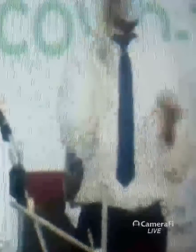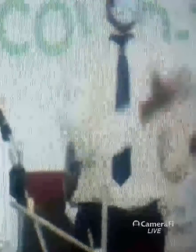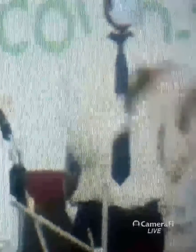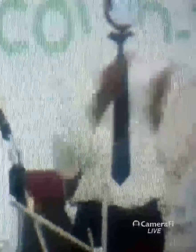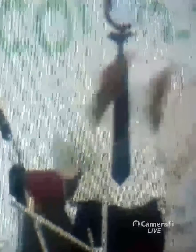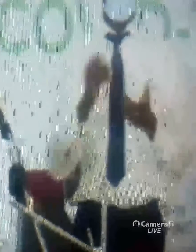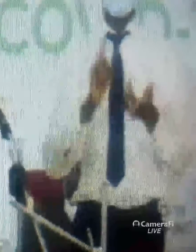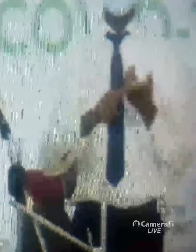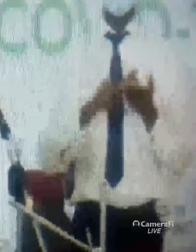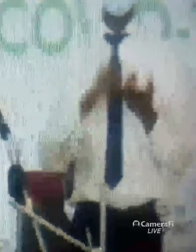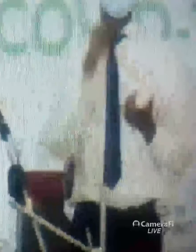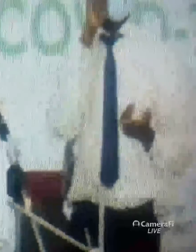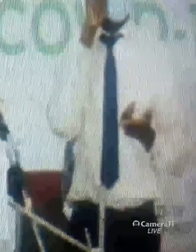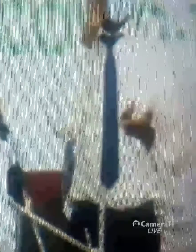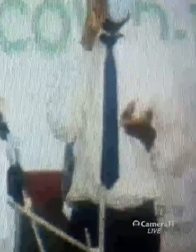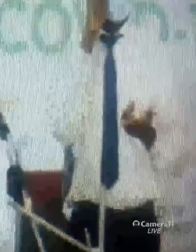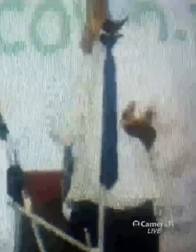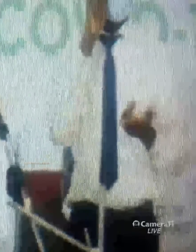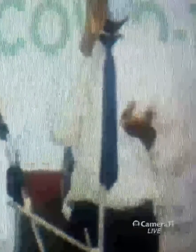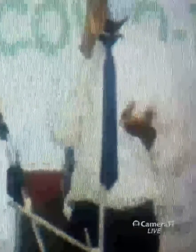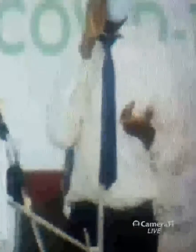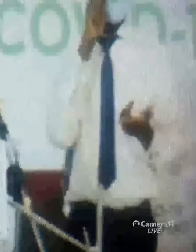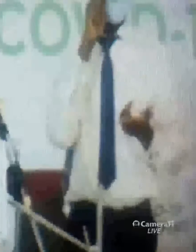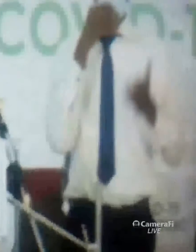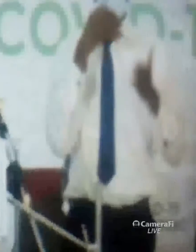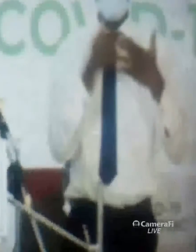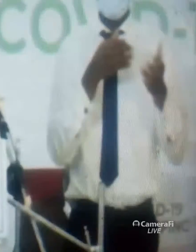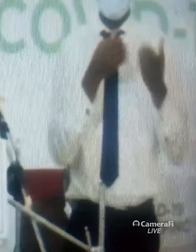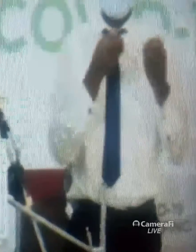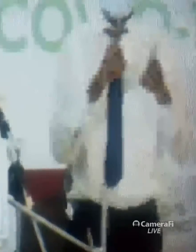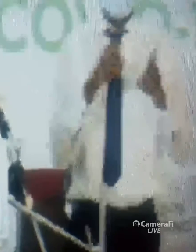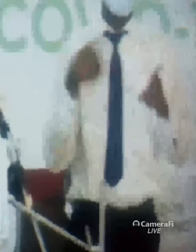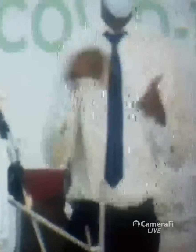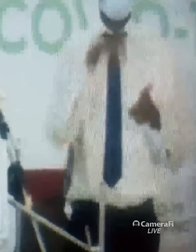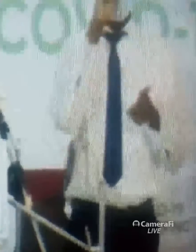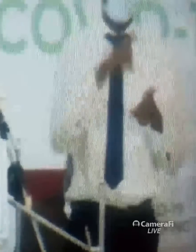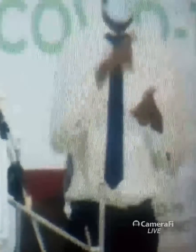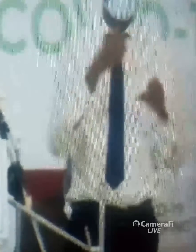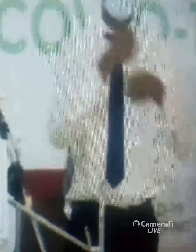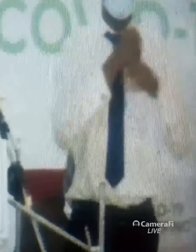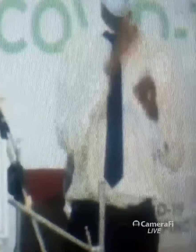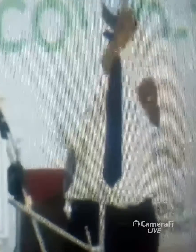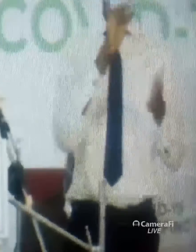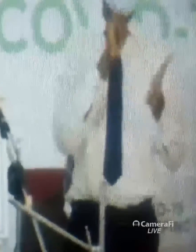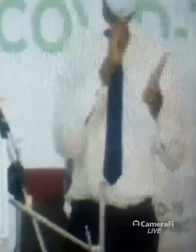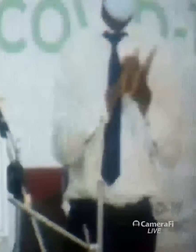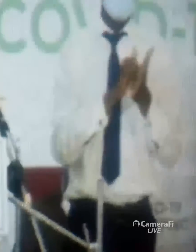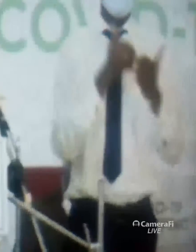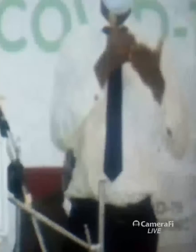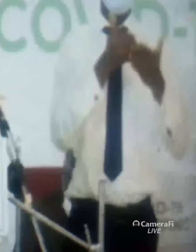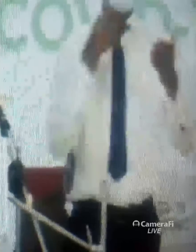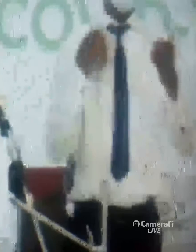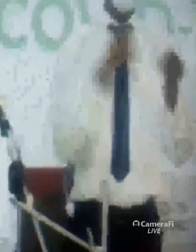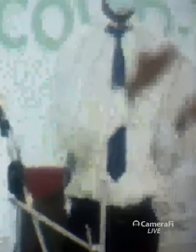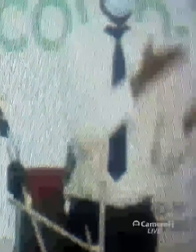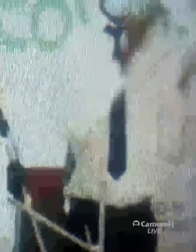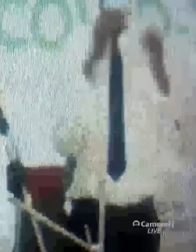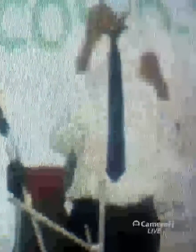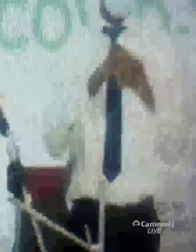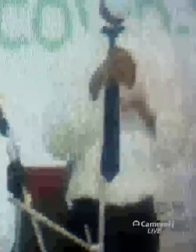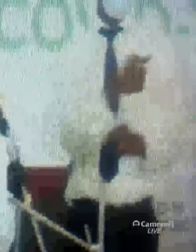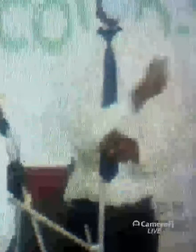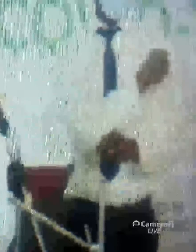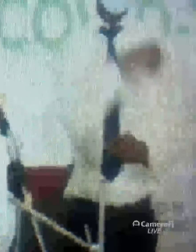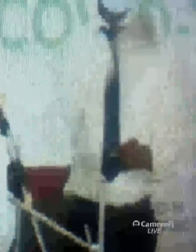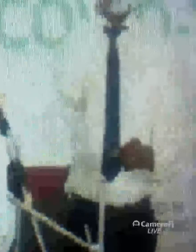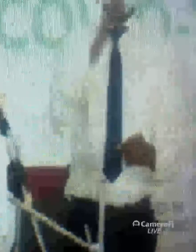have stringent regulatory agencies that have approved them before they are brought to Nigeria, and NAFDAC can also